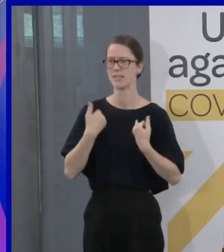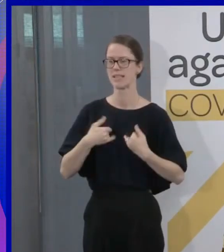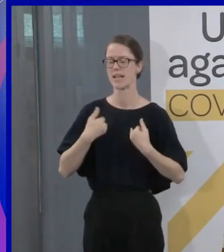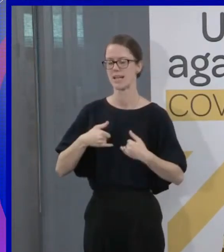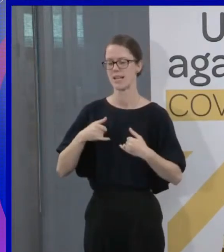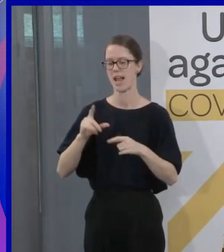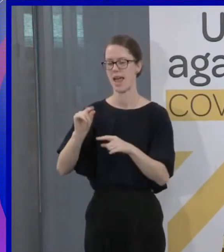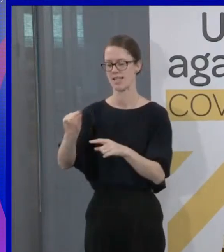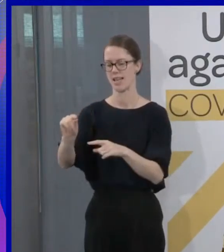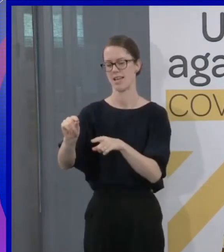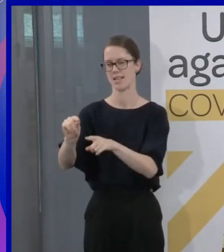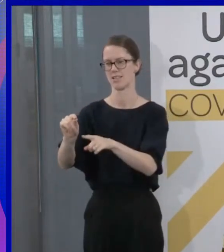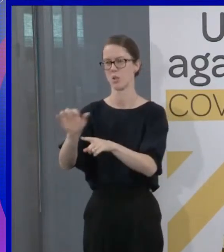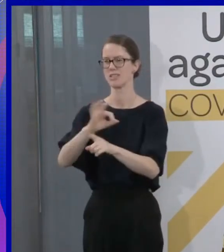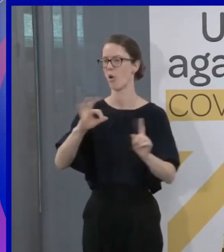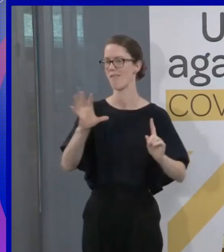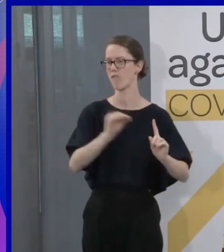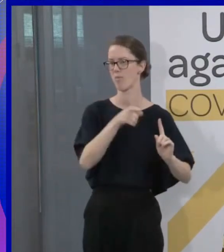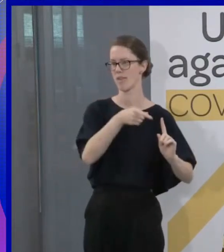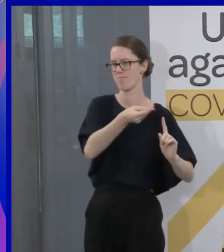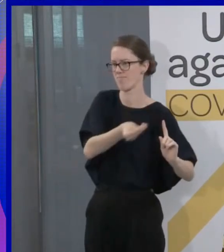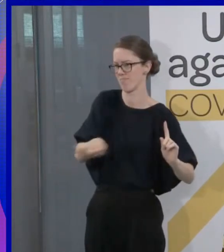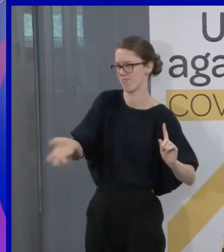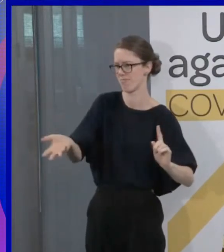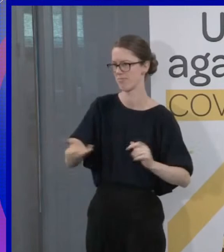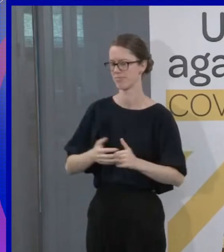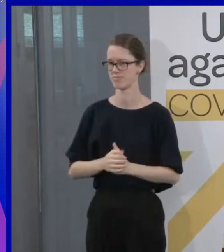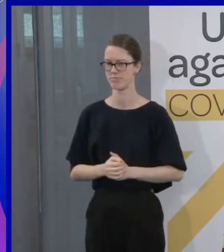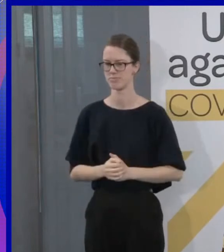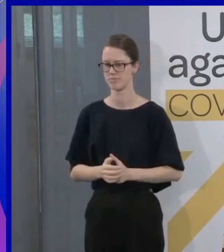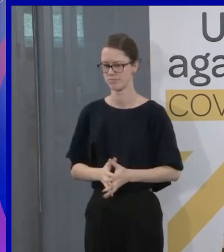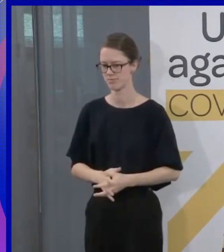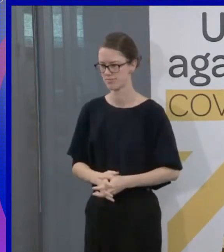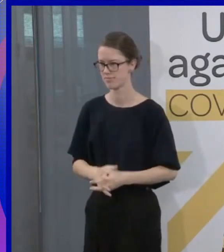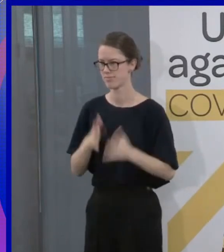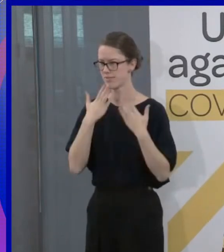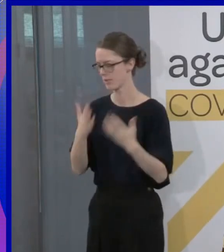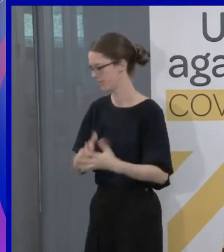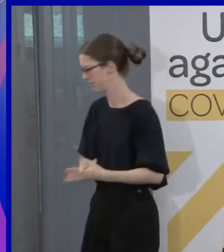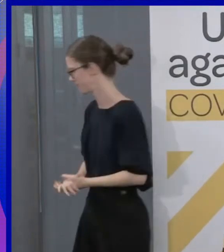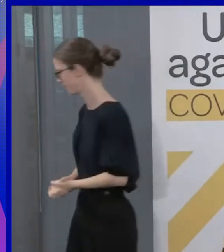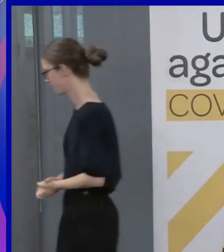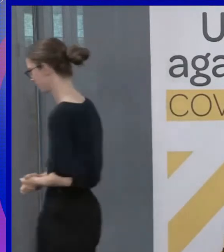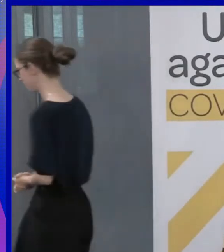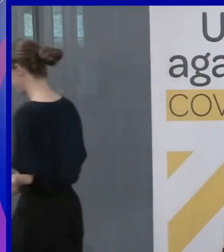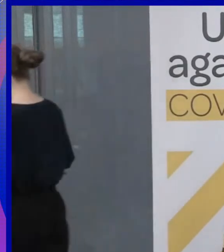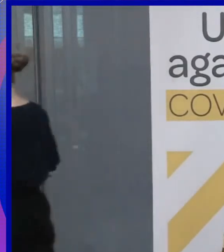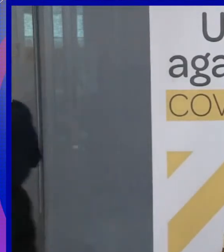the initial, the first case of symptom onset we have in the cluster. Okay, thanks very much.